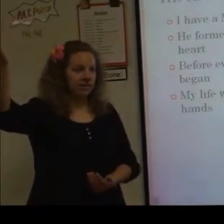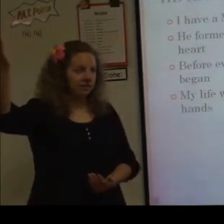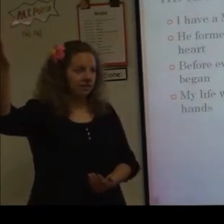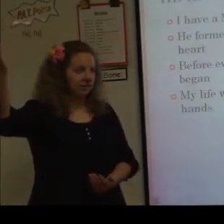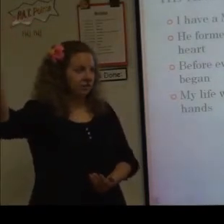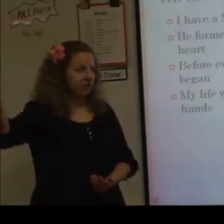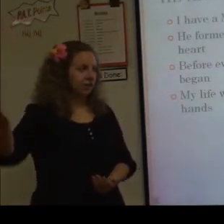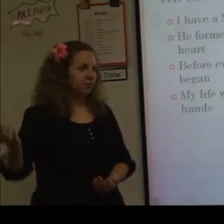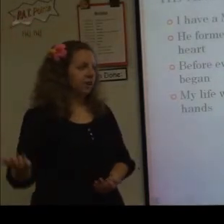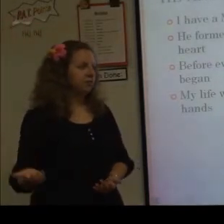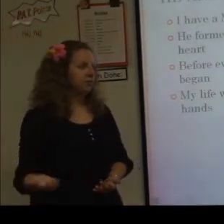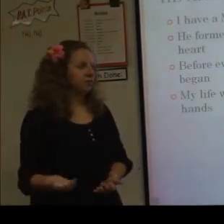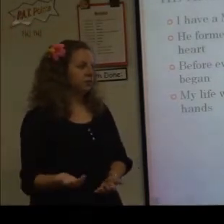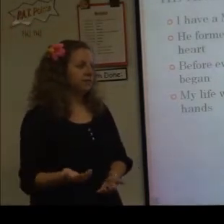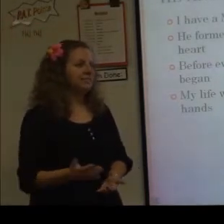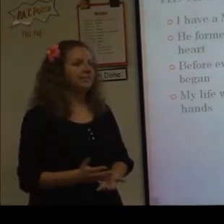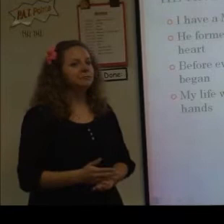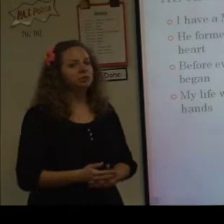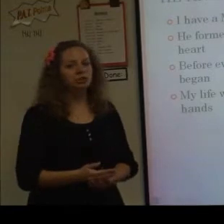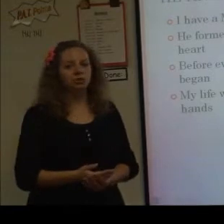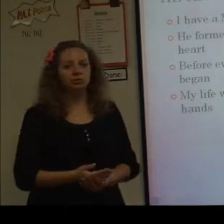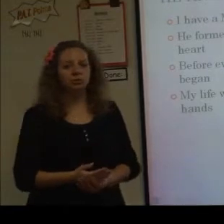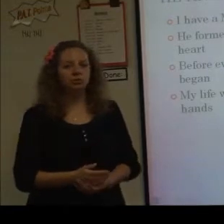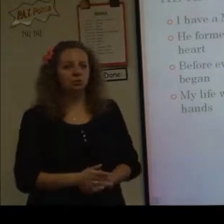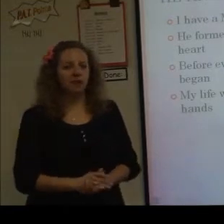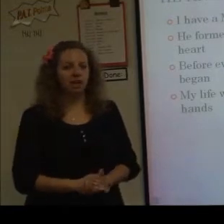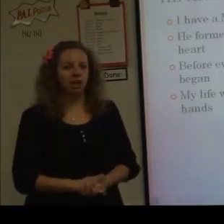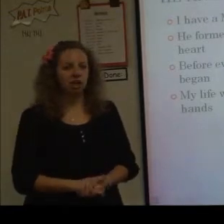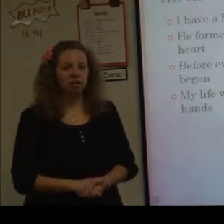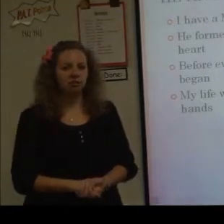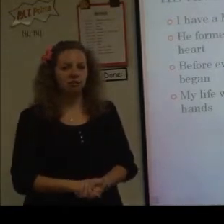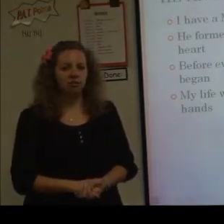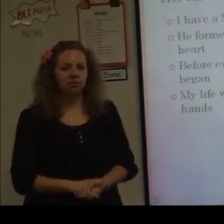he. Okay, what other synonyms could you use for maker?